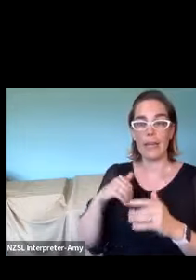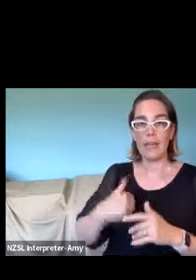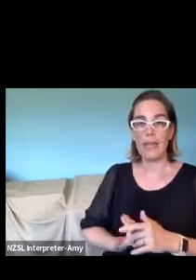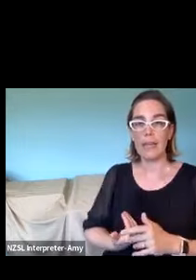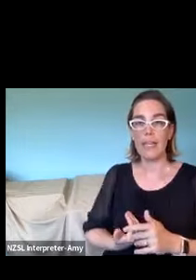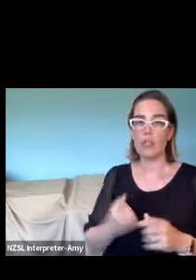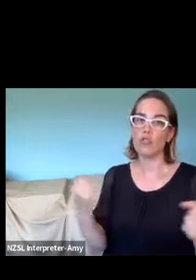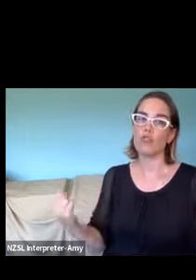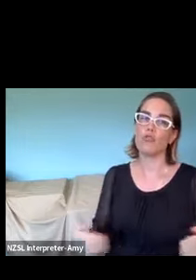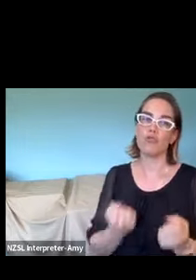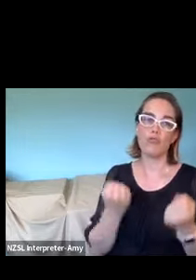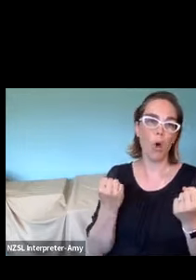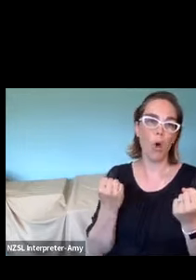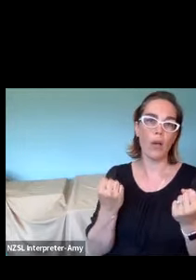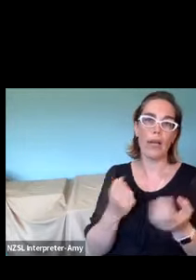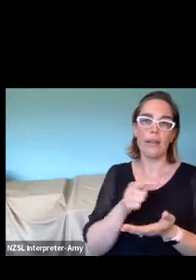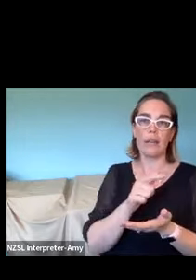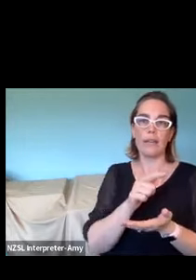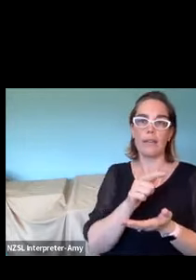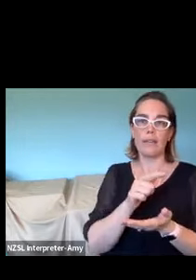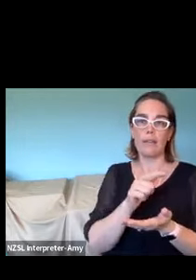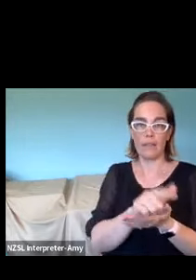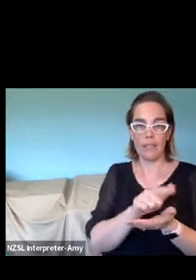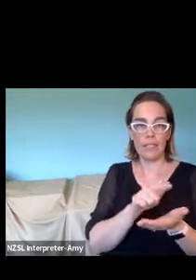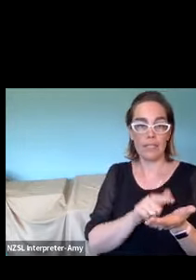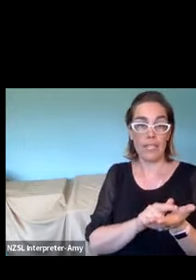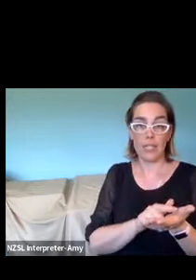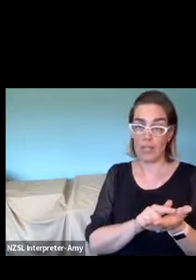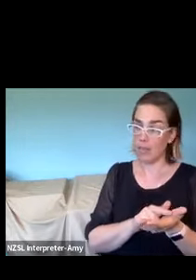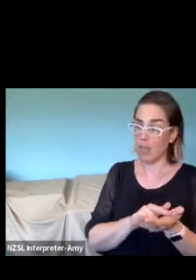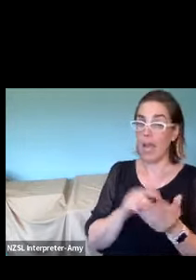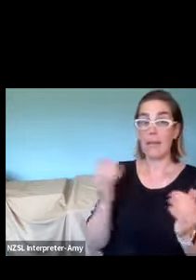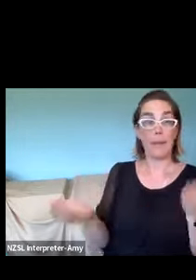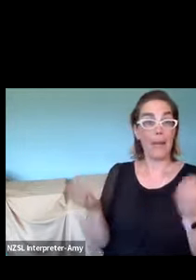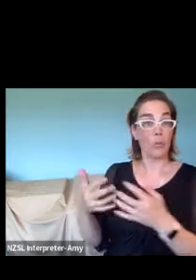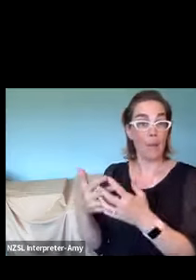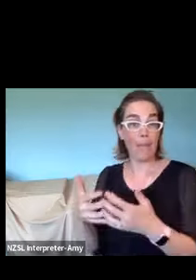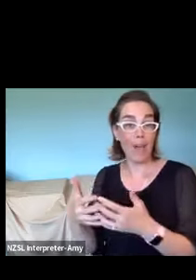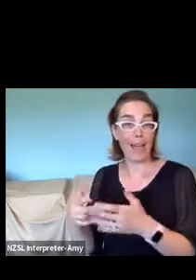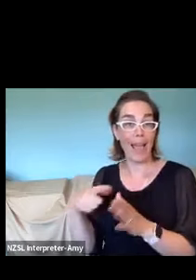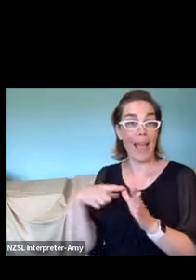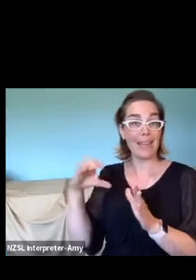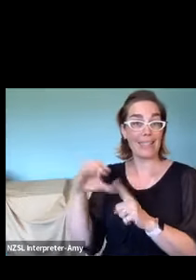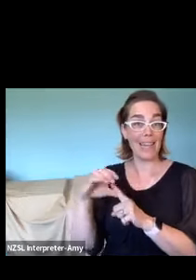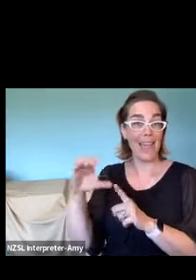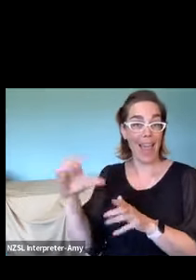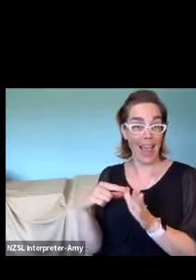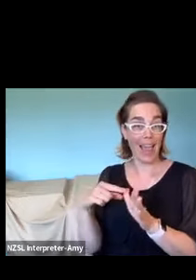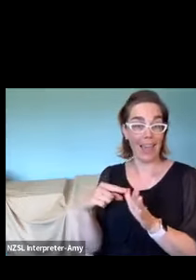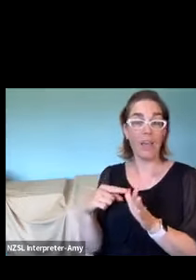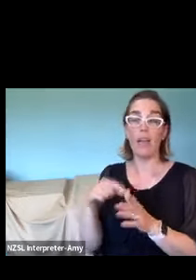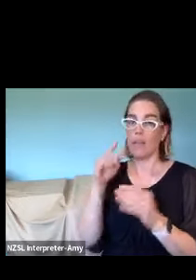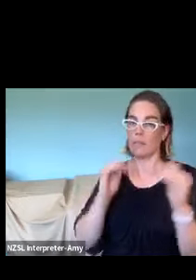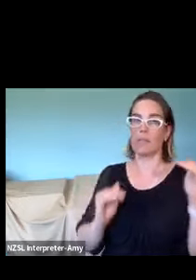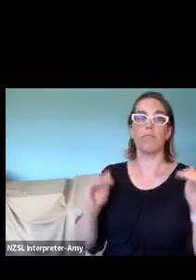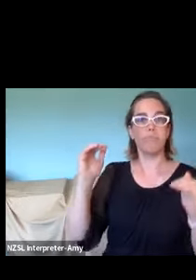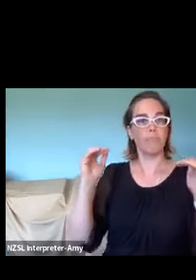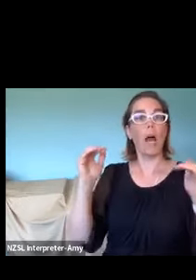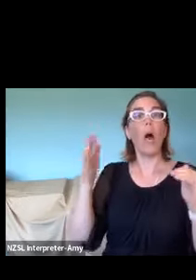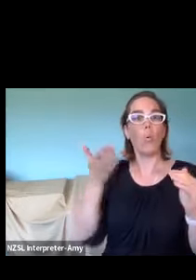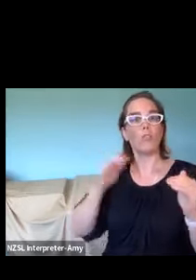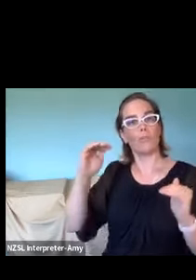legislation, which even surpasses that of the Americans with Disabilities Act, which has been weakened, however, through successive Supreme